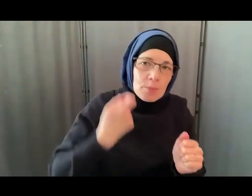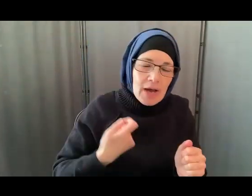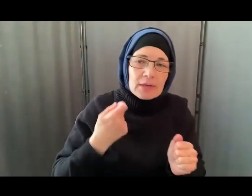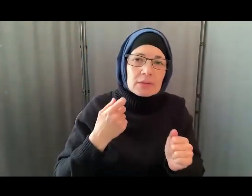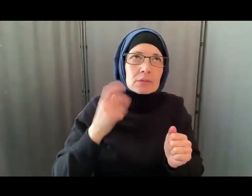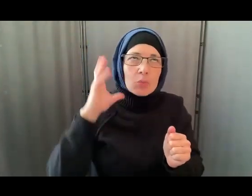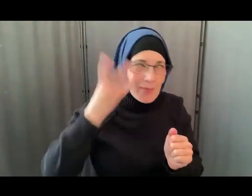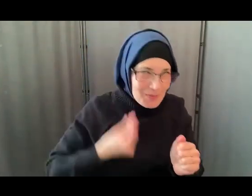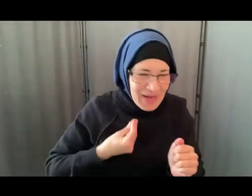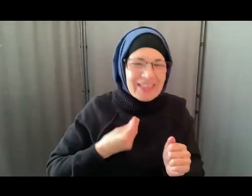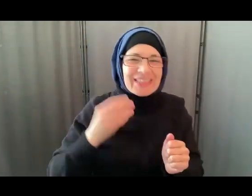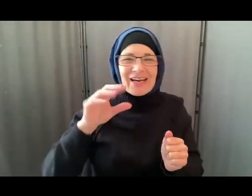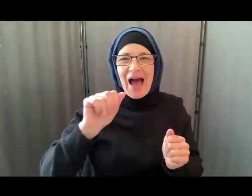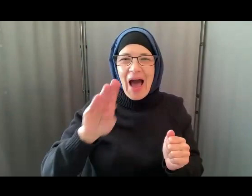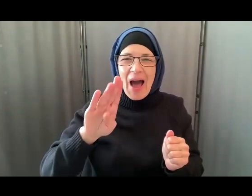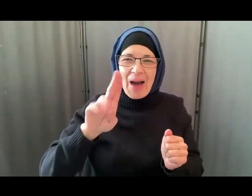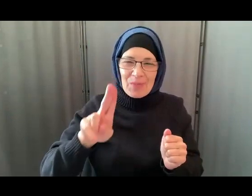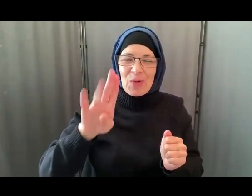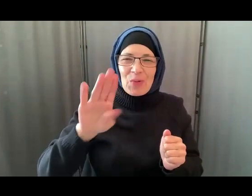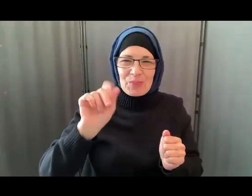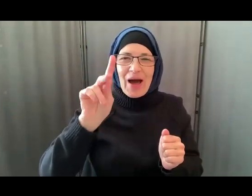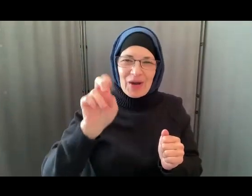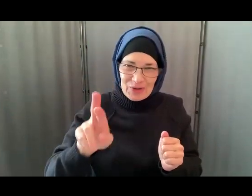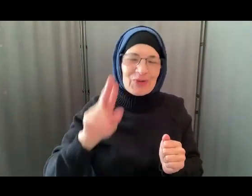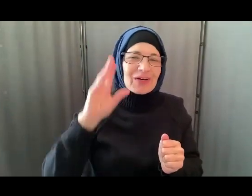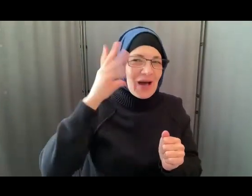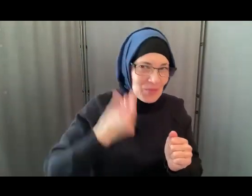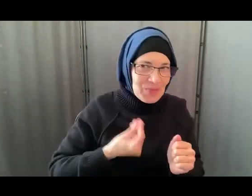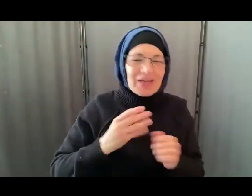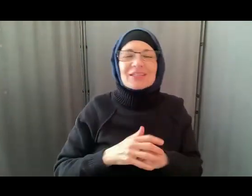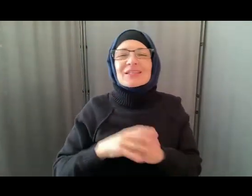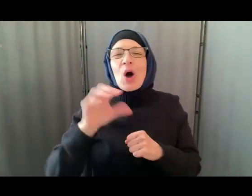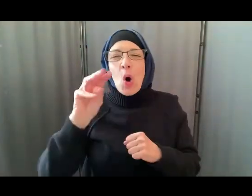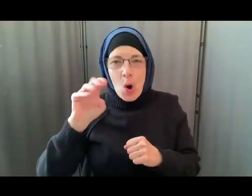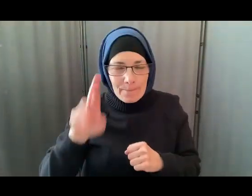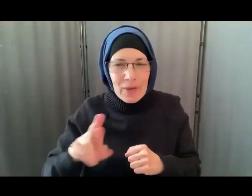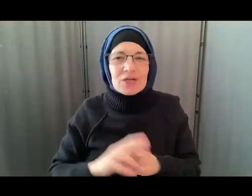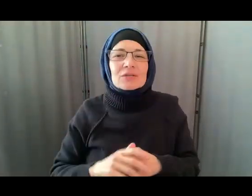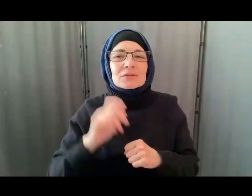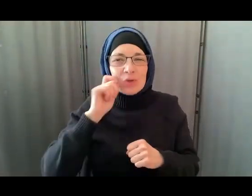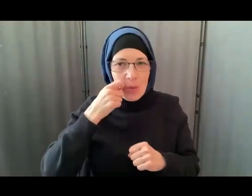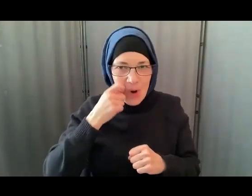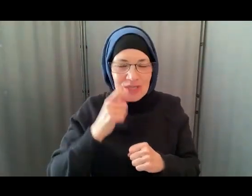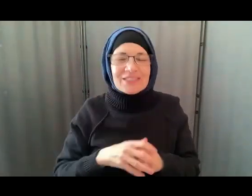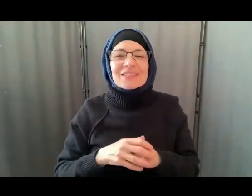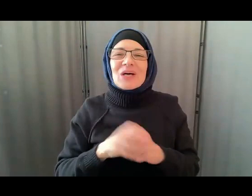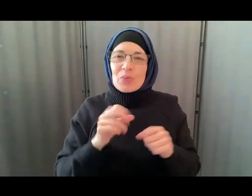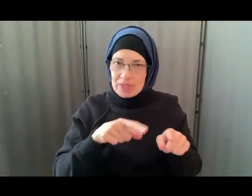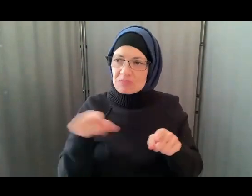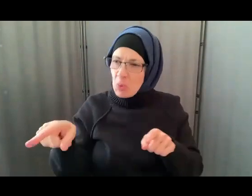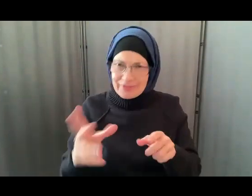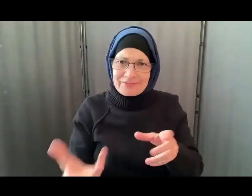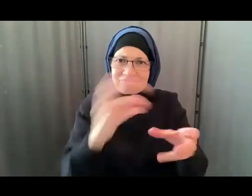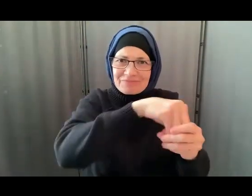So after he supplied the army for a whole battle, all the army, the